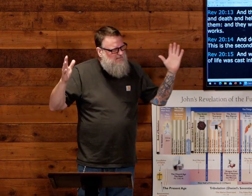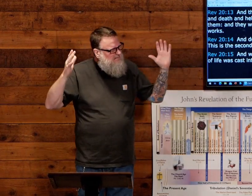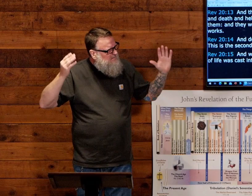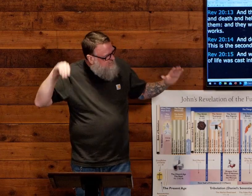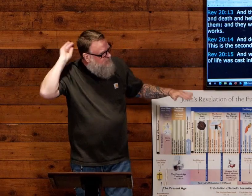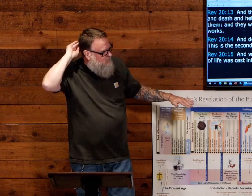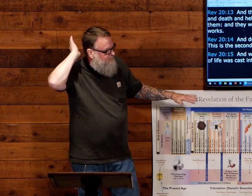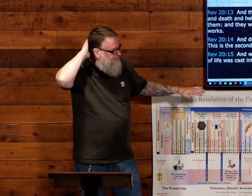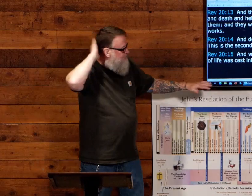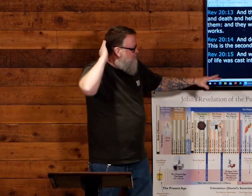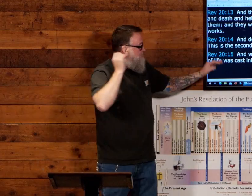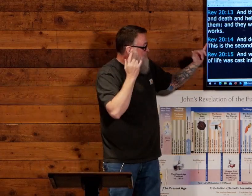judgment.